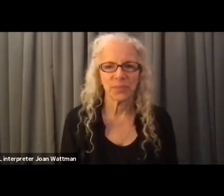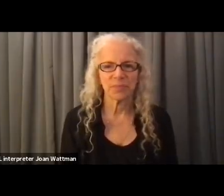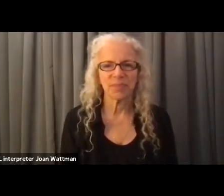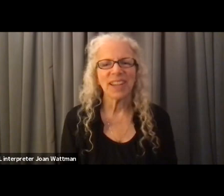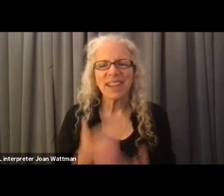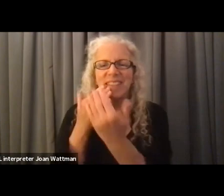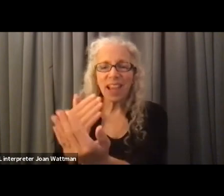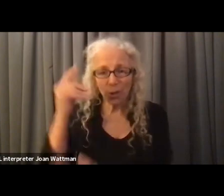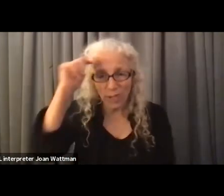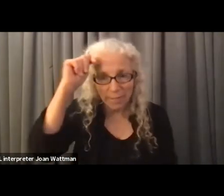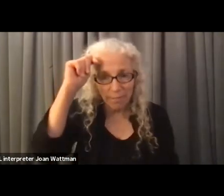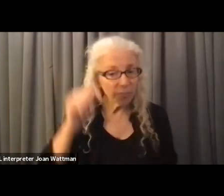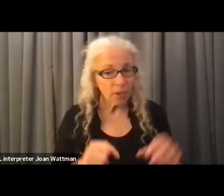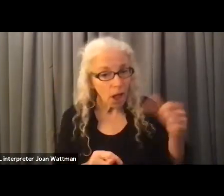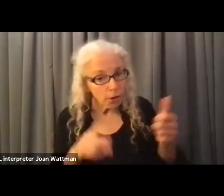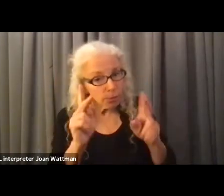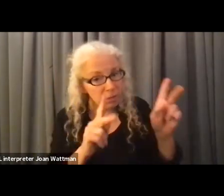Thank you, Tim. Any other thoughts?